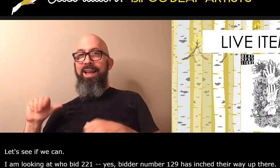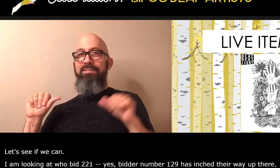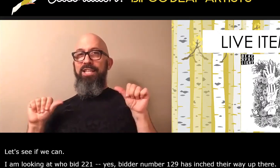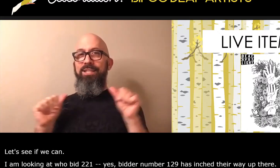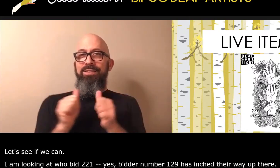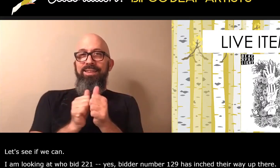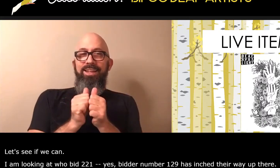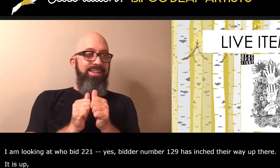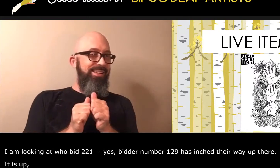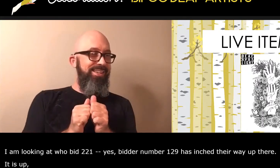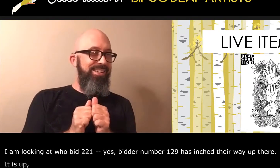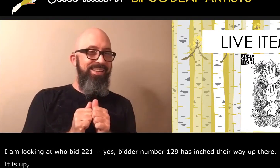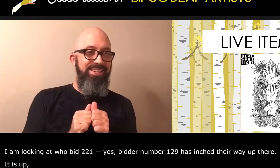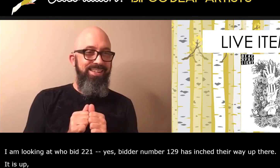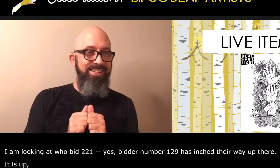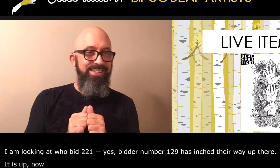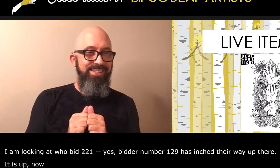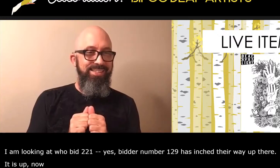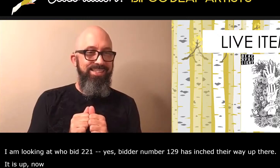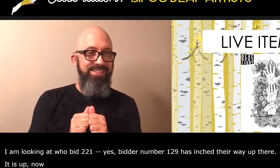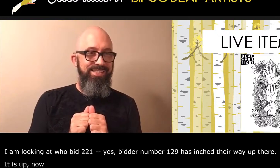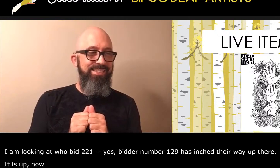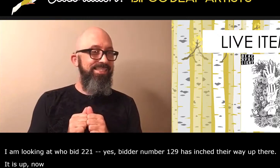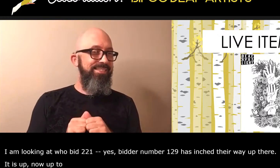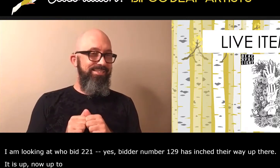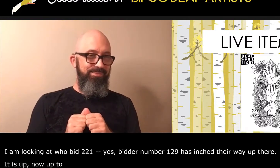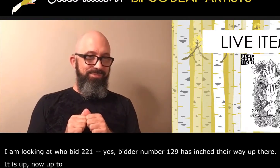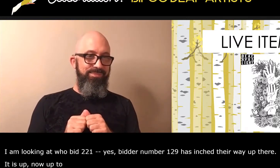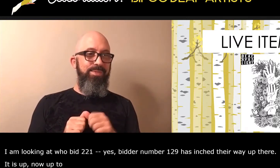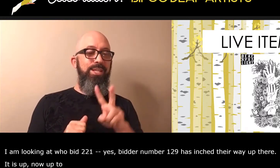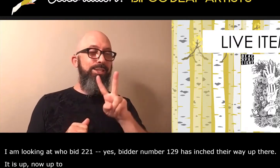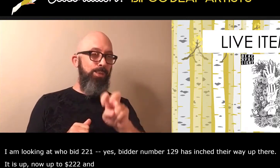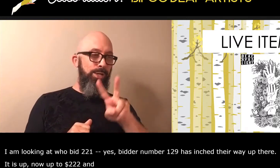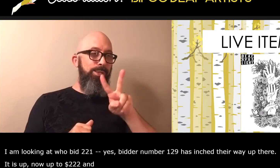$222, and that is 135, so you guys are neck and neck.